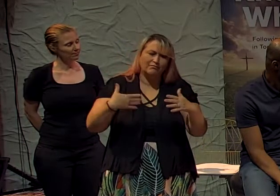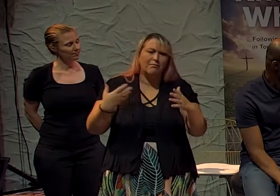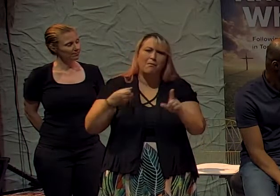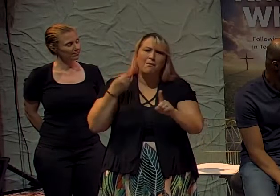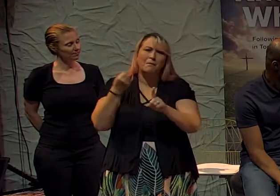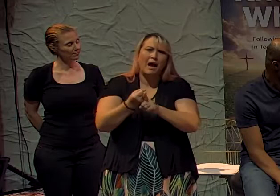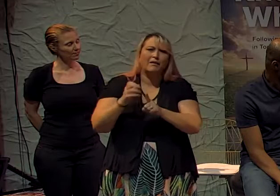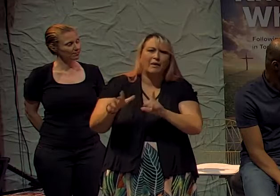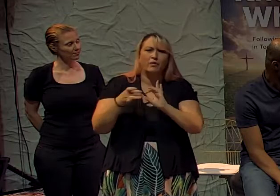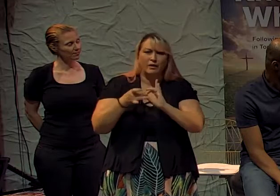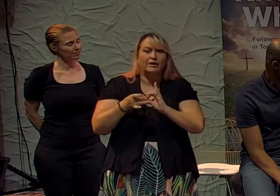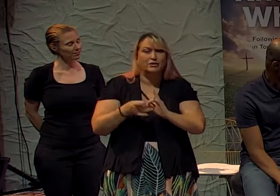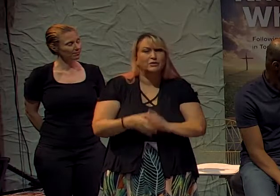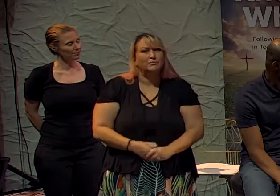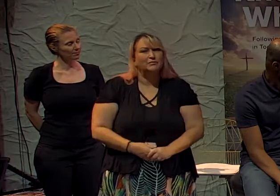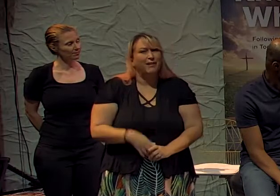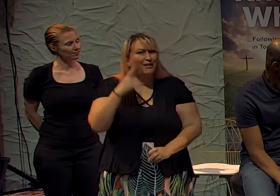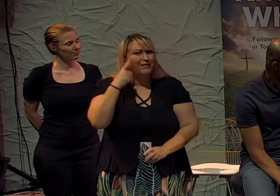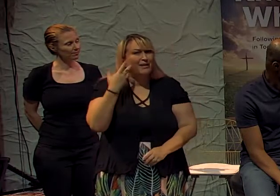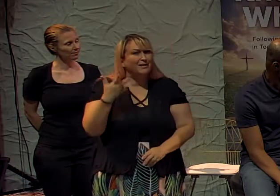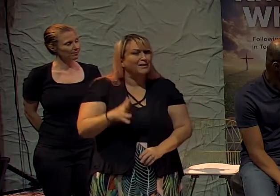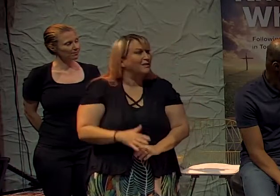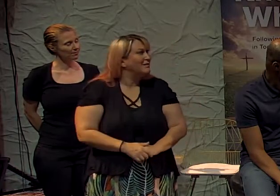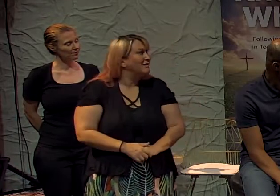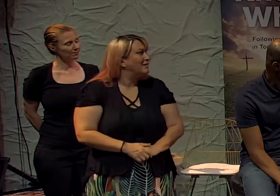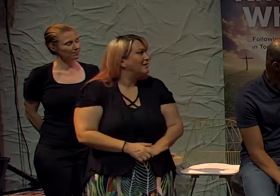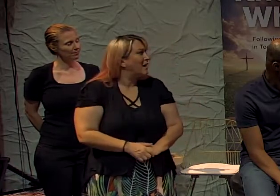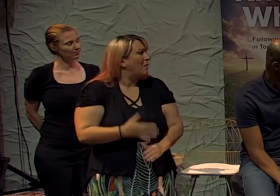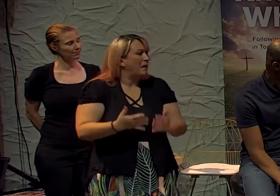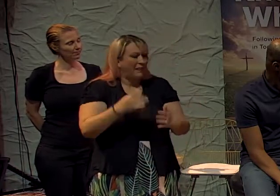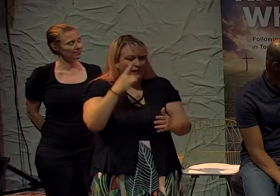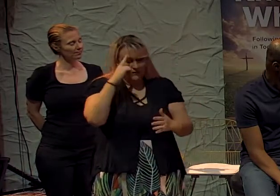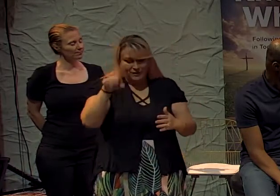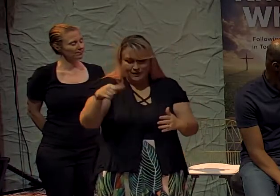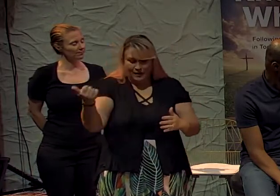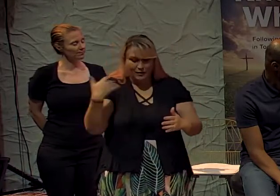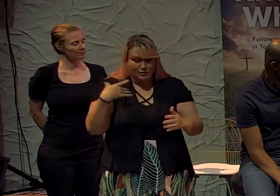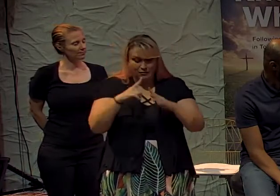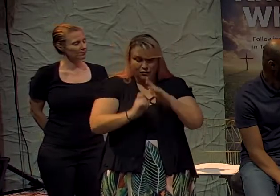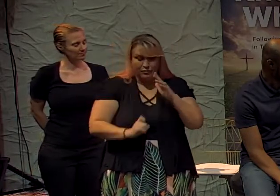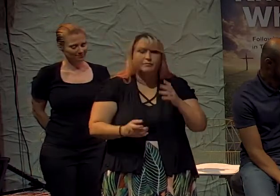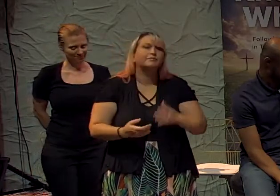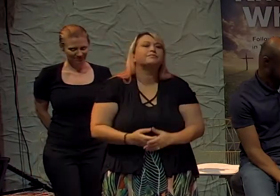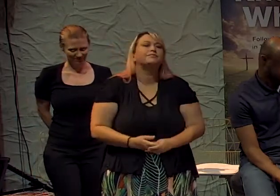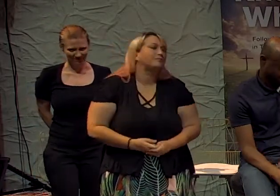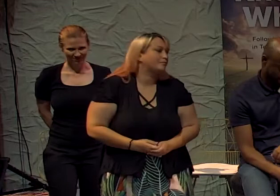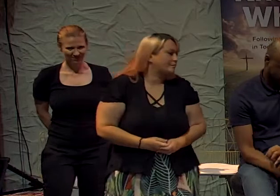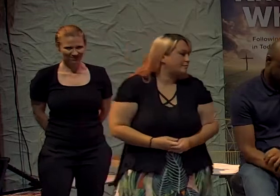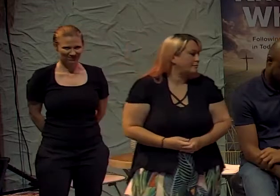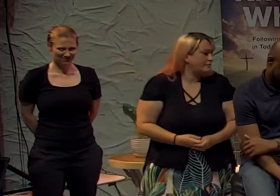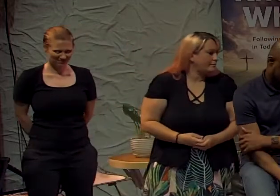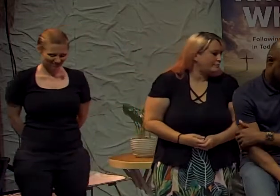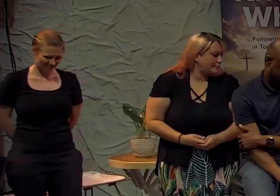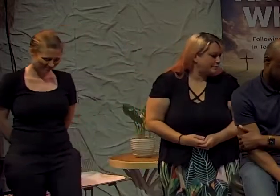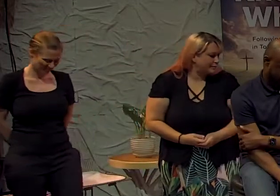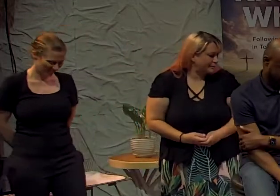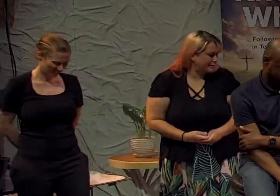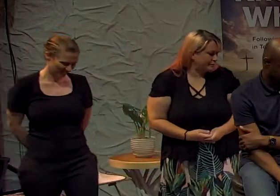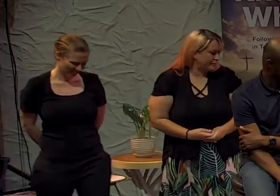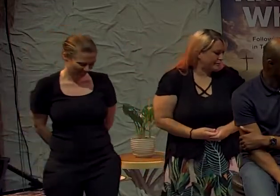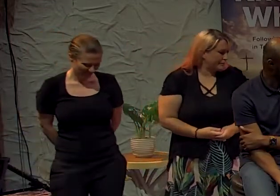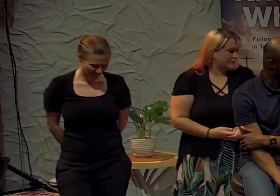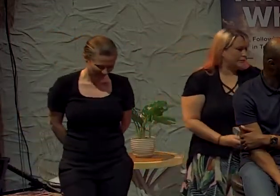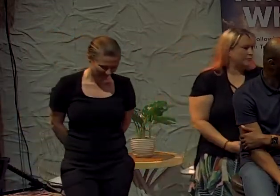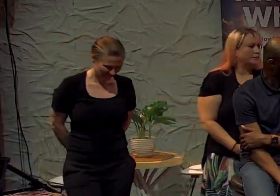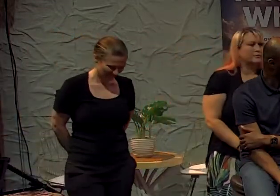Yeah, I think that's it. I think it's something else, but it went out of my mind. But go ahead. So one of the times, so they